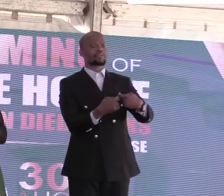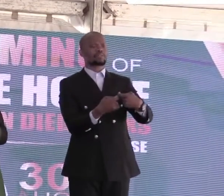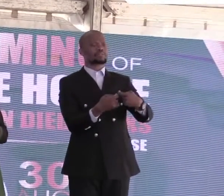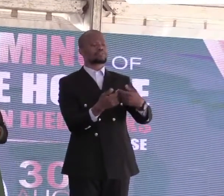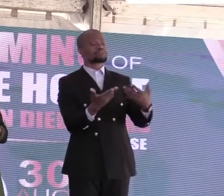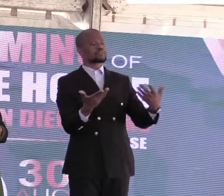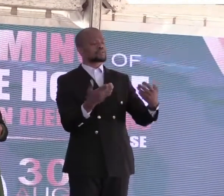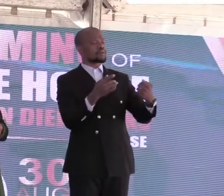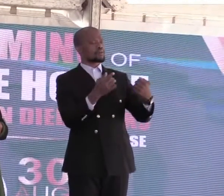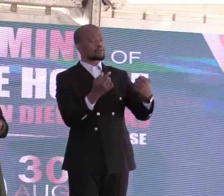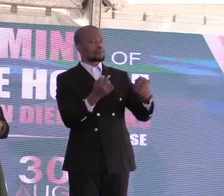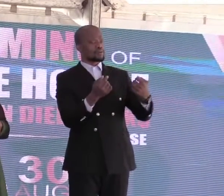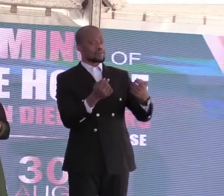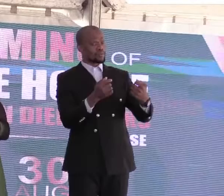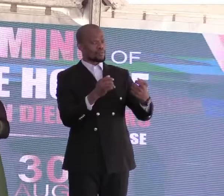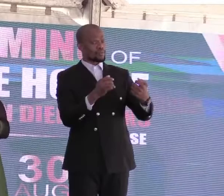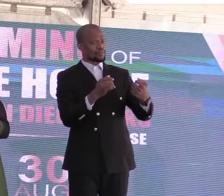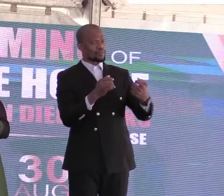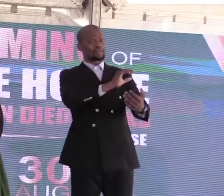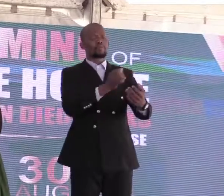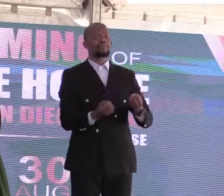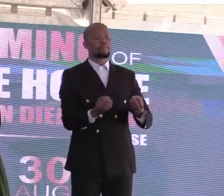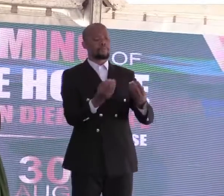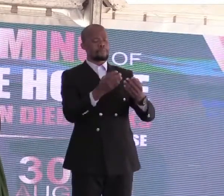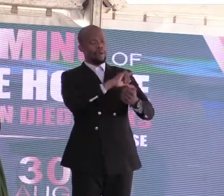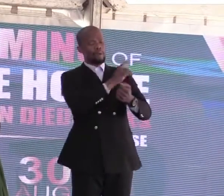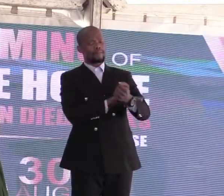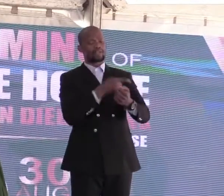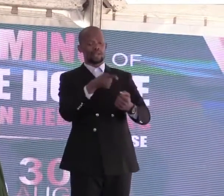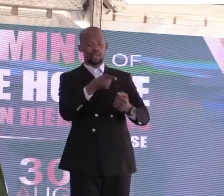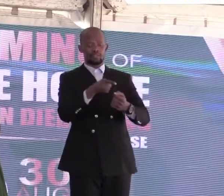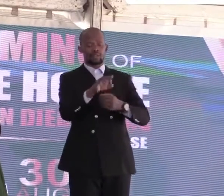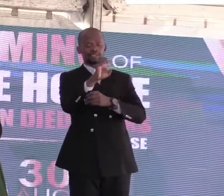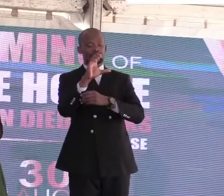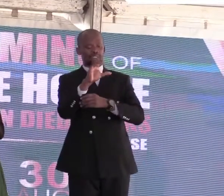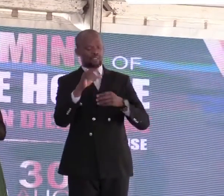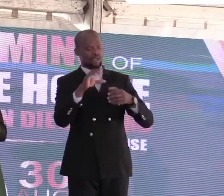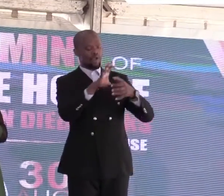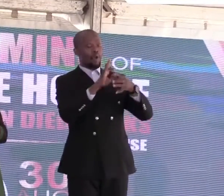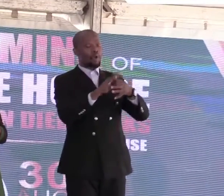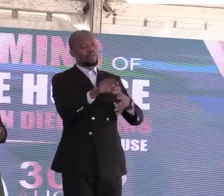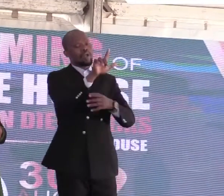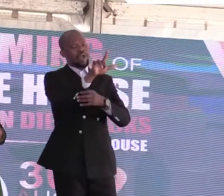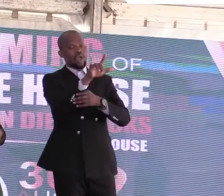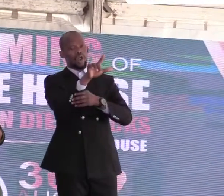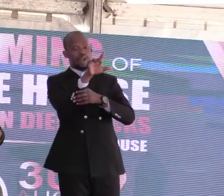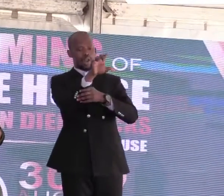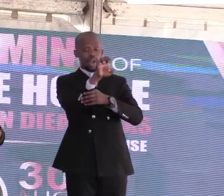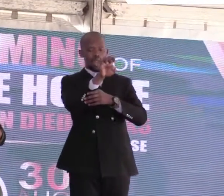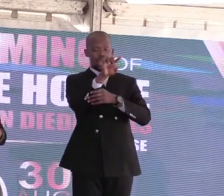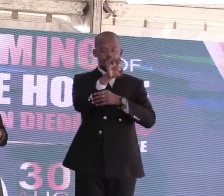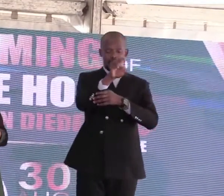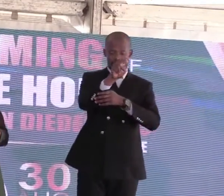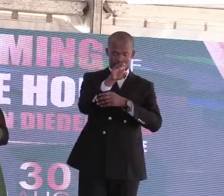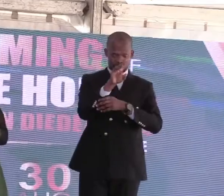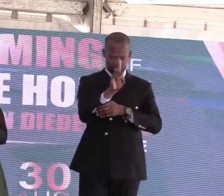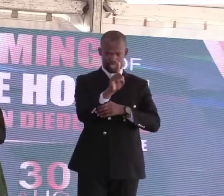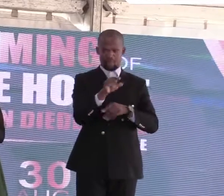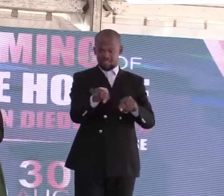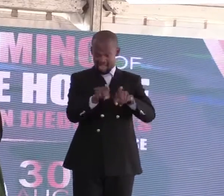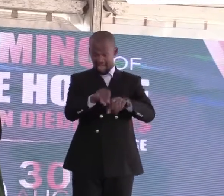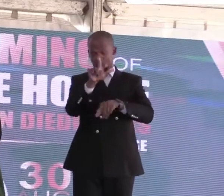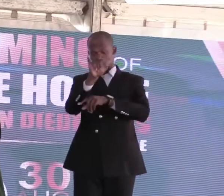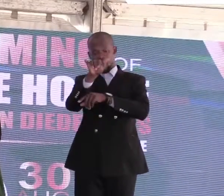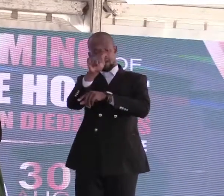the strengthening of the Eastern Cape brand as the home of legend. Indeed, Lillian Diedericks, a